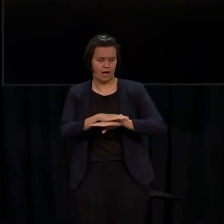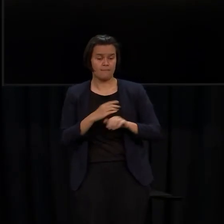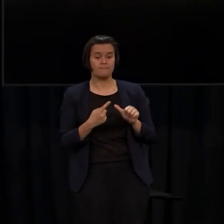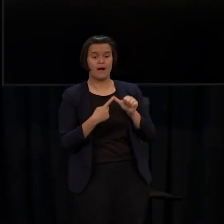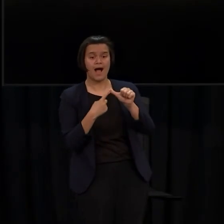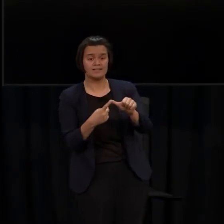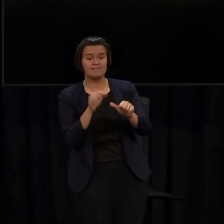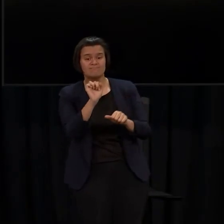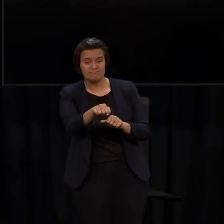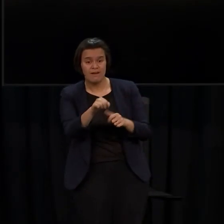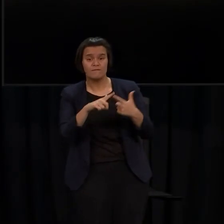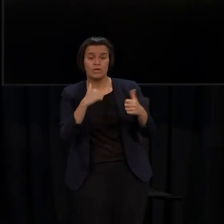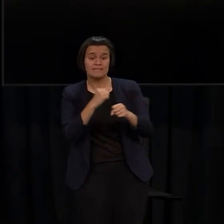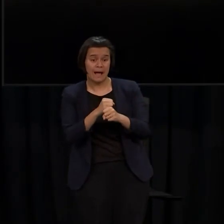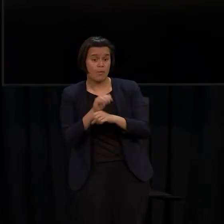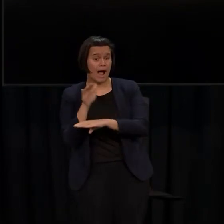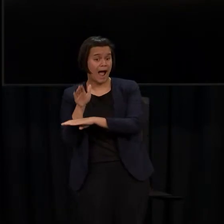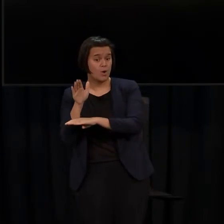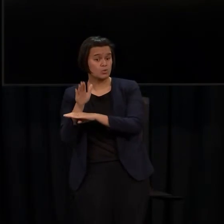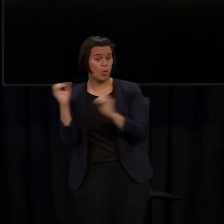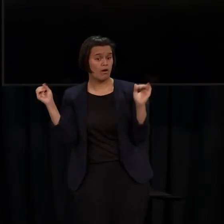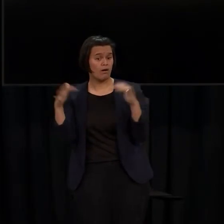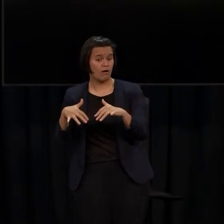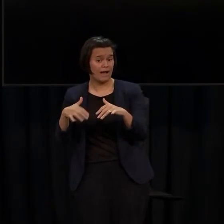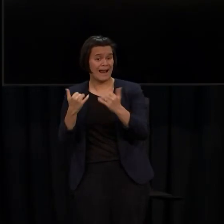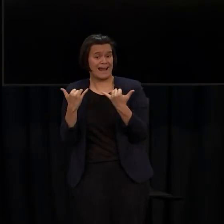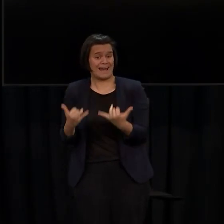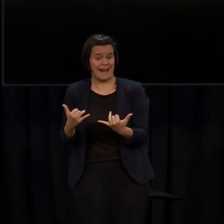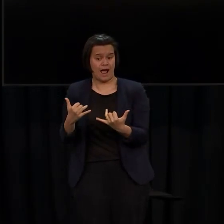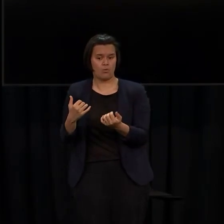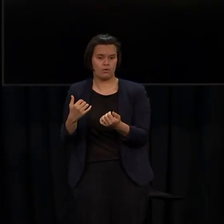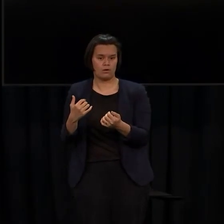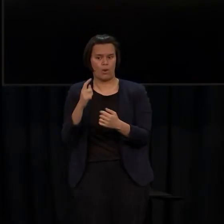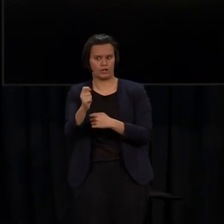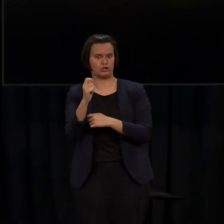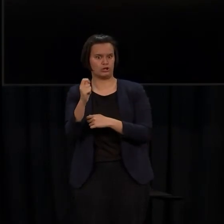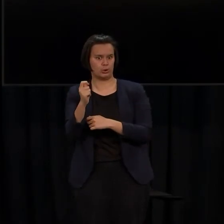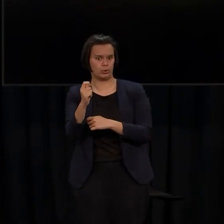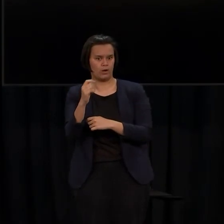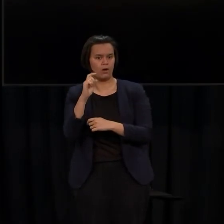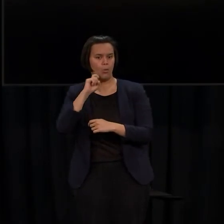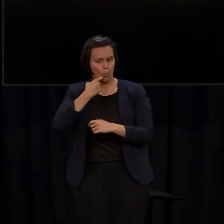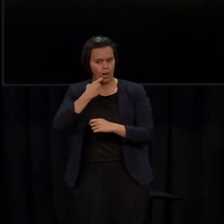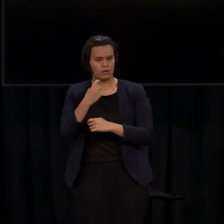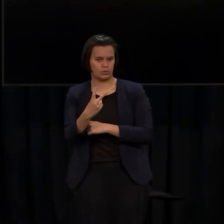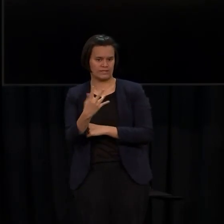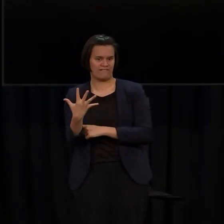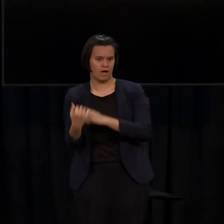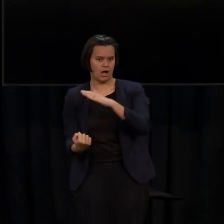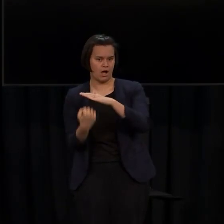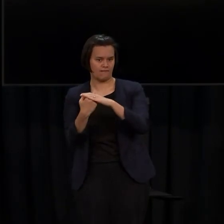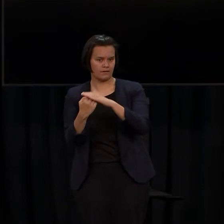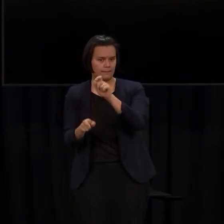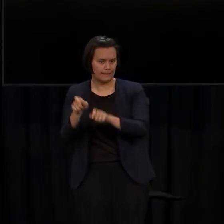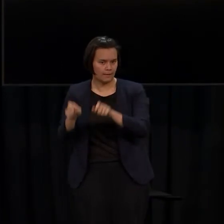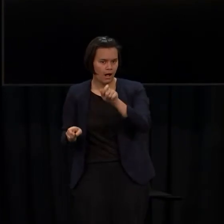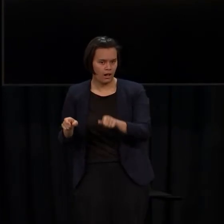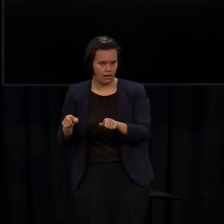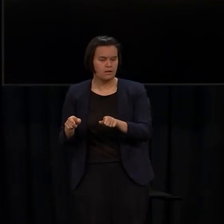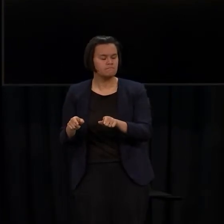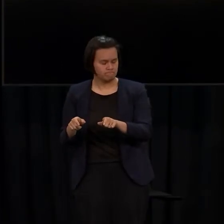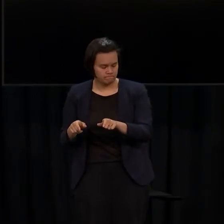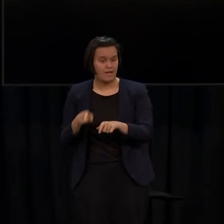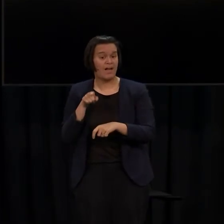believe that's had an impact? And the answer has been, if anything, at the margins, and even then it's considered to